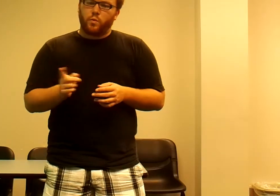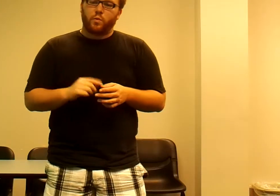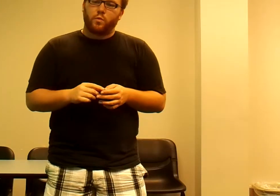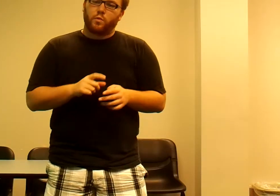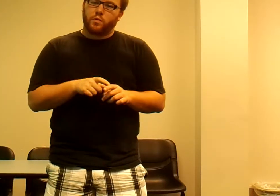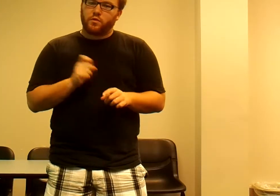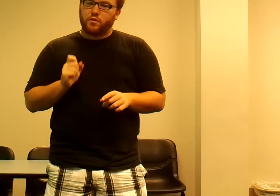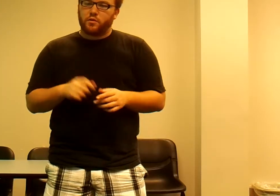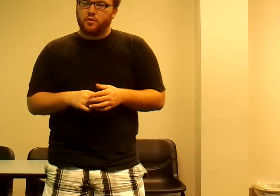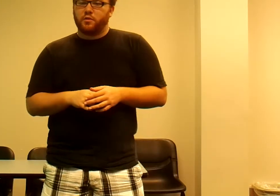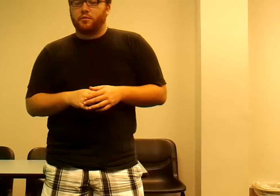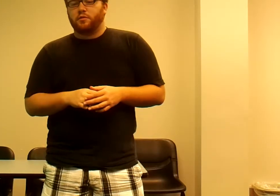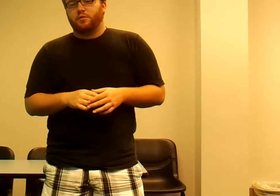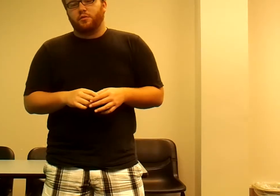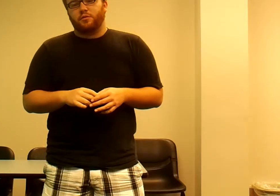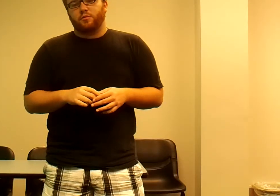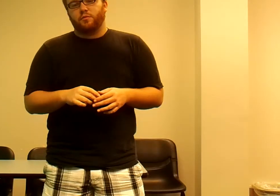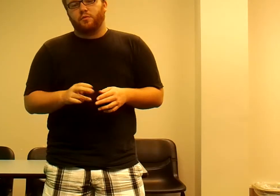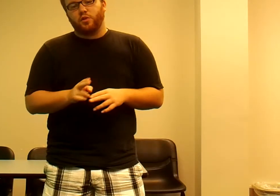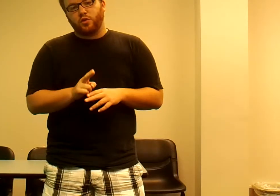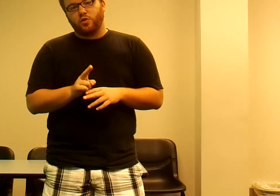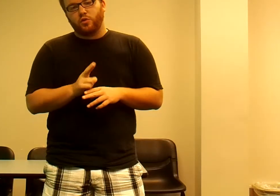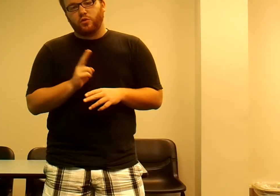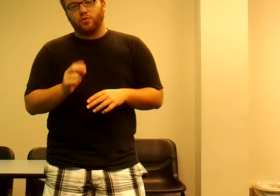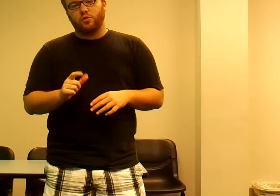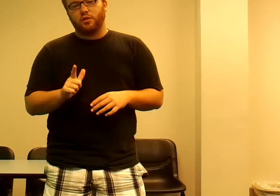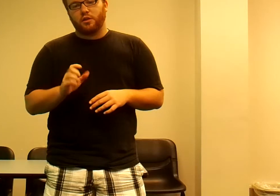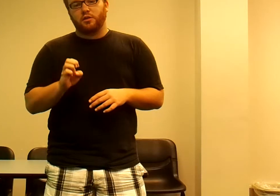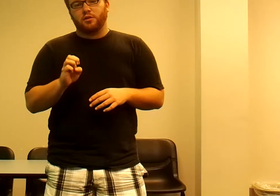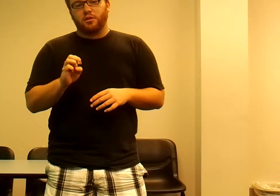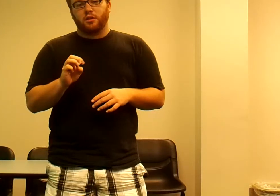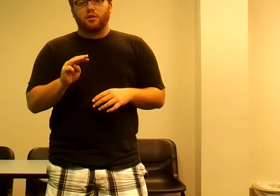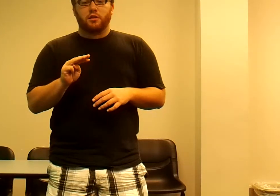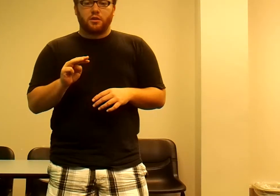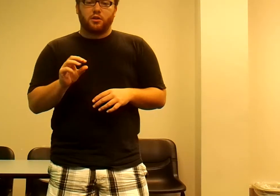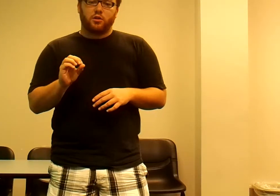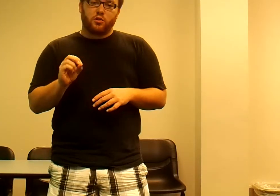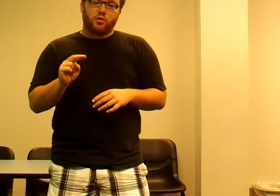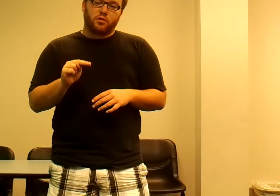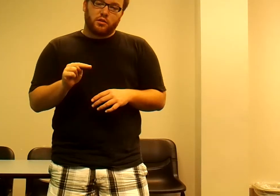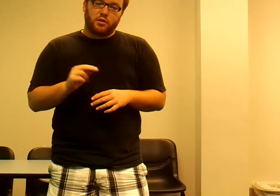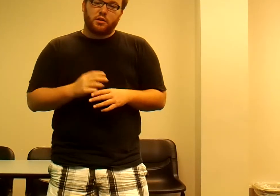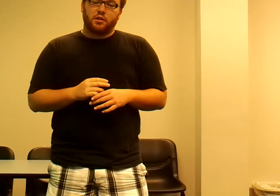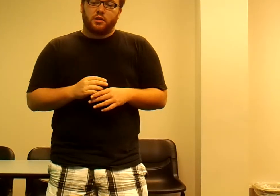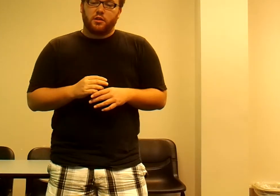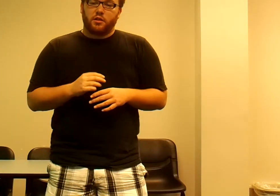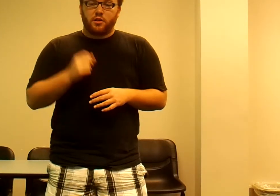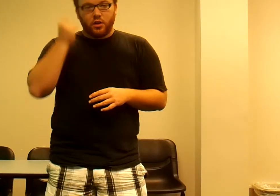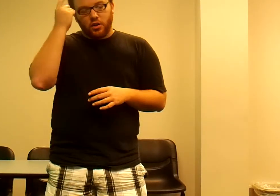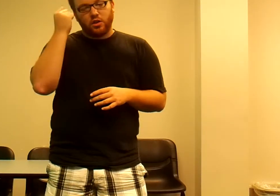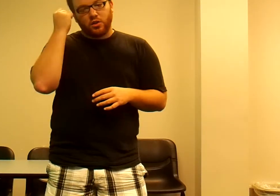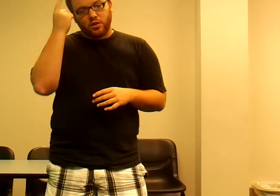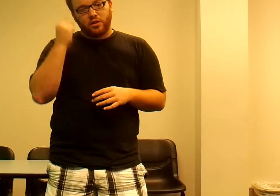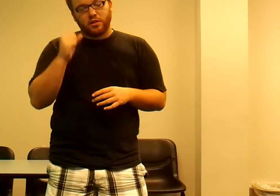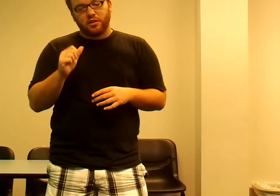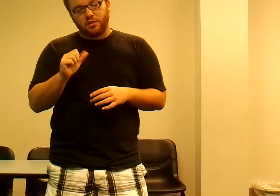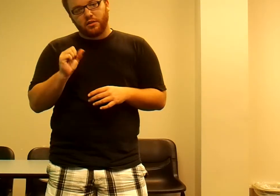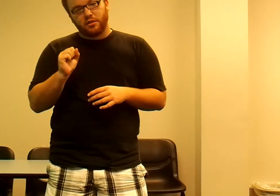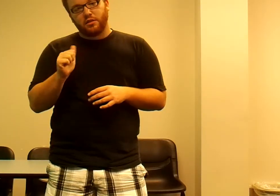lemon, we really had a sense of, wow, there were saliva glands in the bottom and also